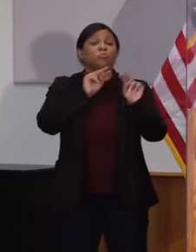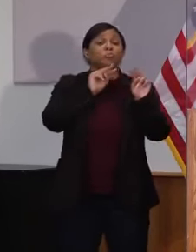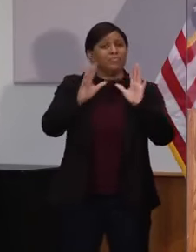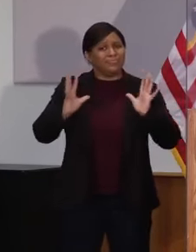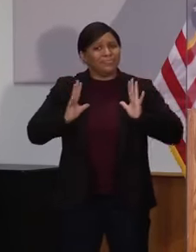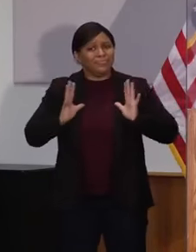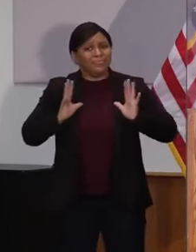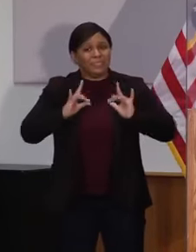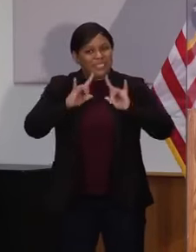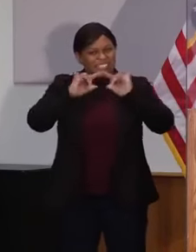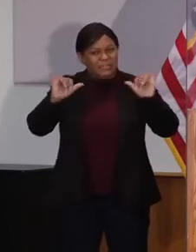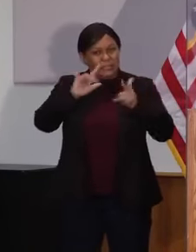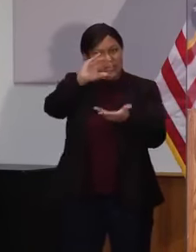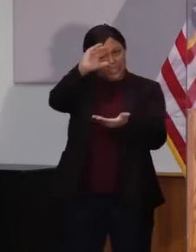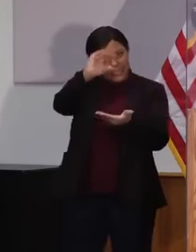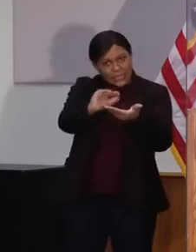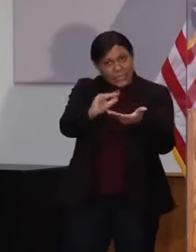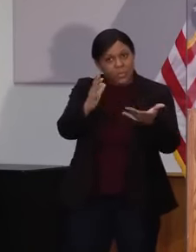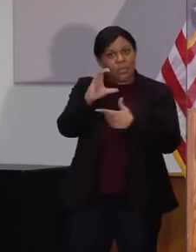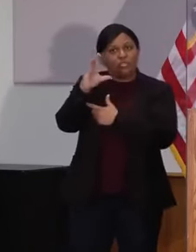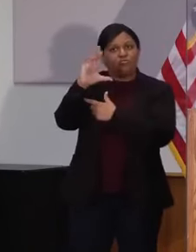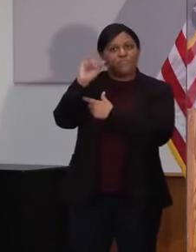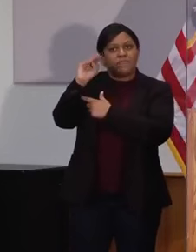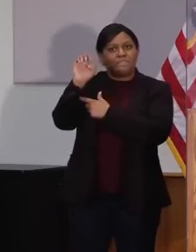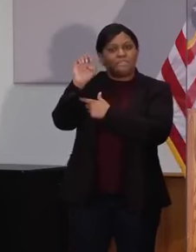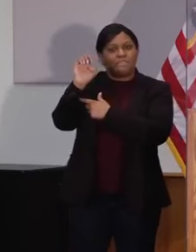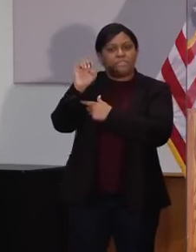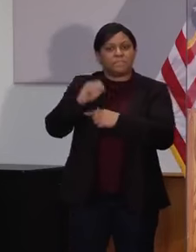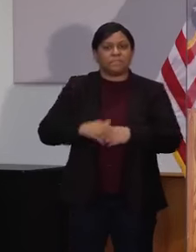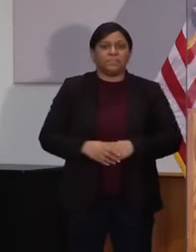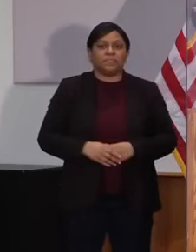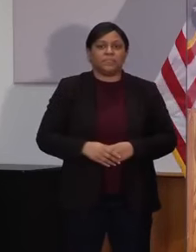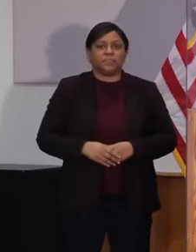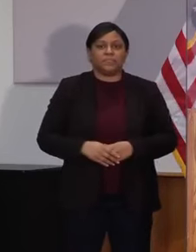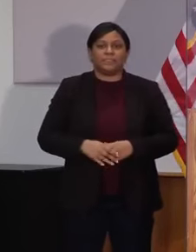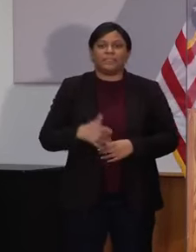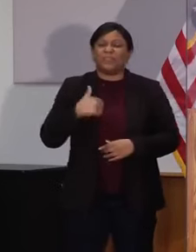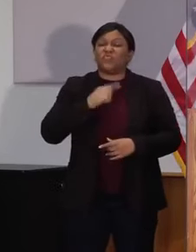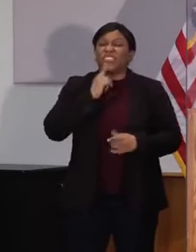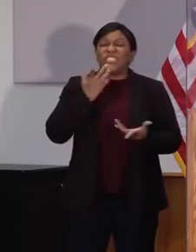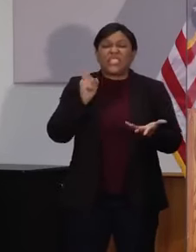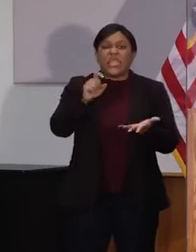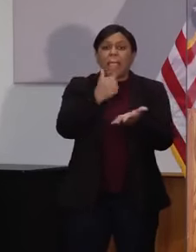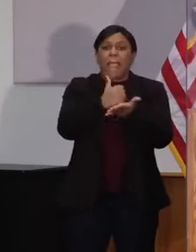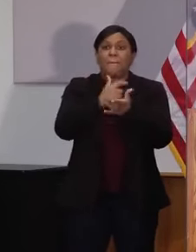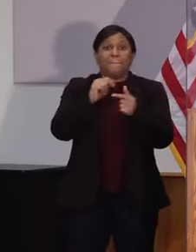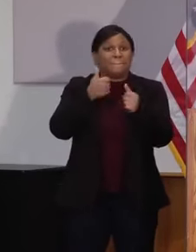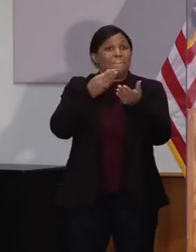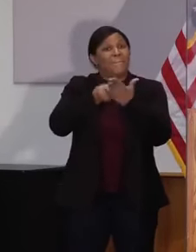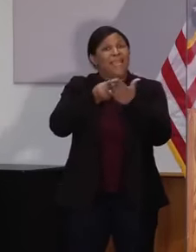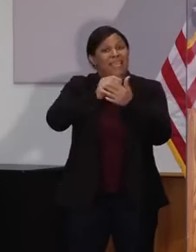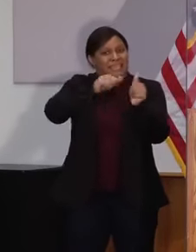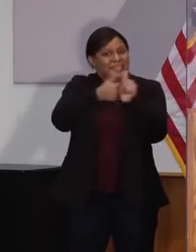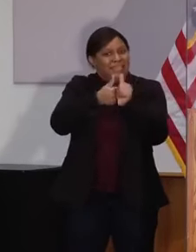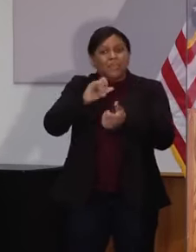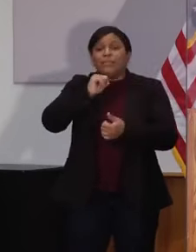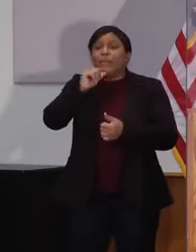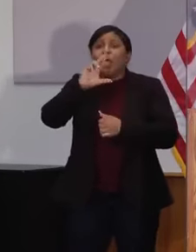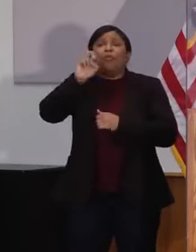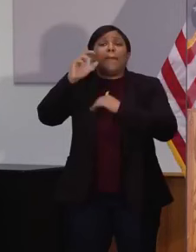for crime. And I just need their help. But yes, I think there's a little bit here that we're not going to rebuild Minneapolis when we're all in this